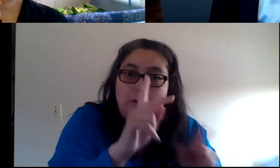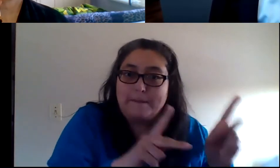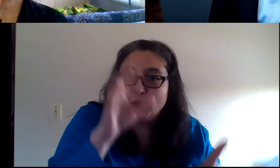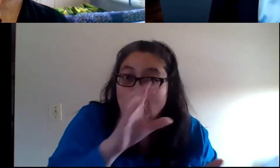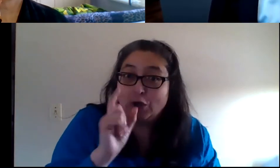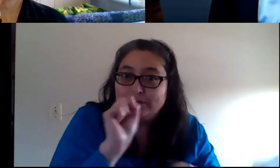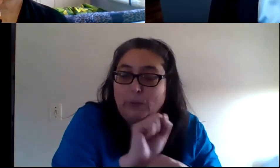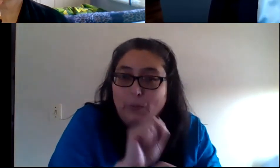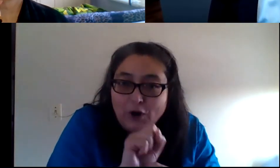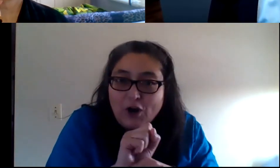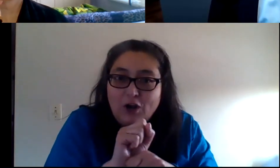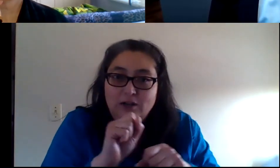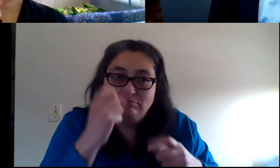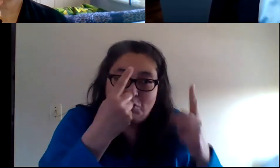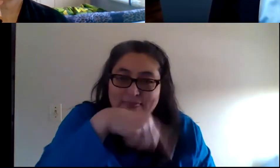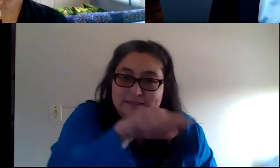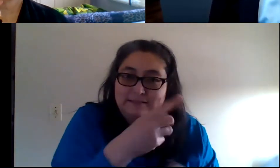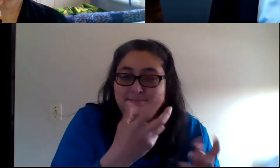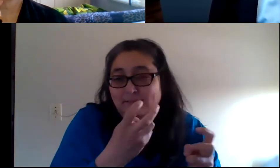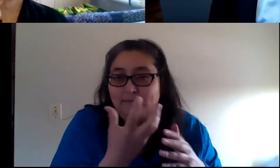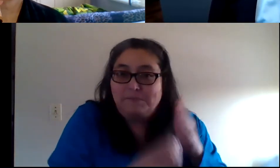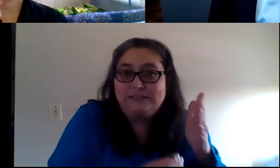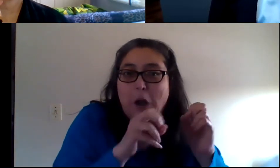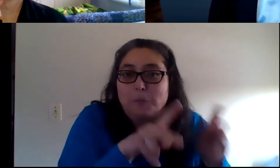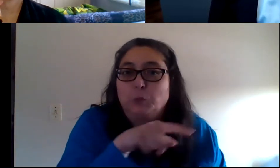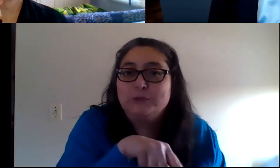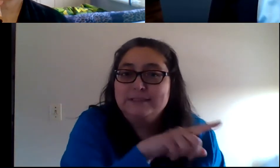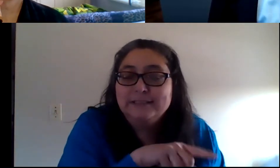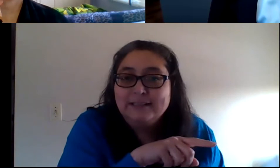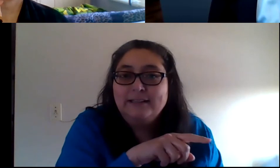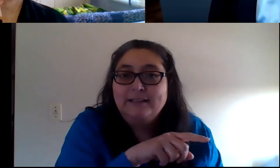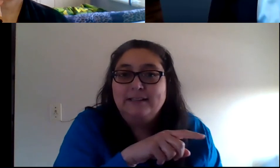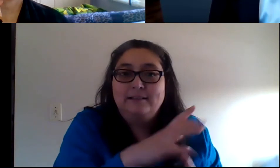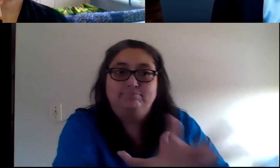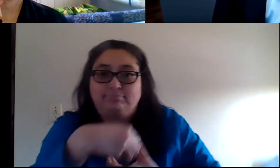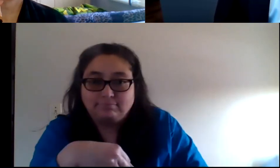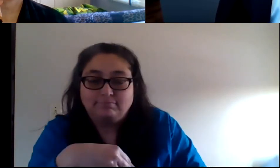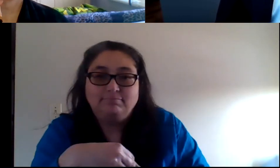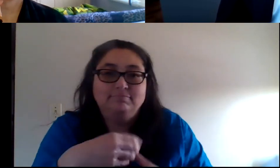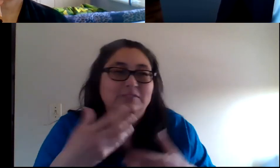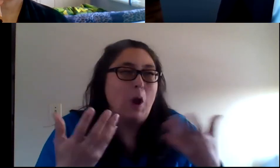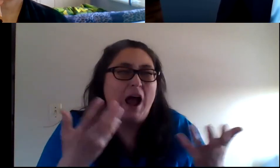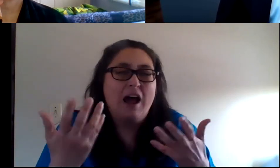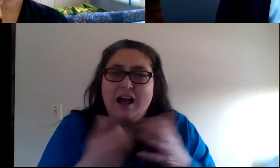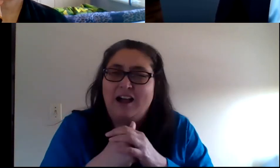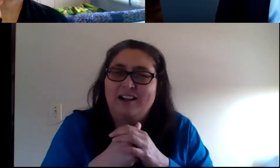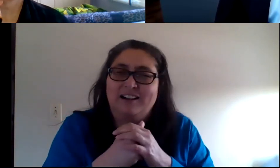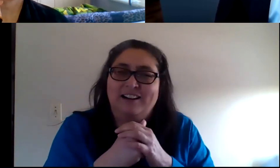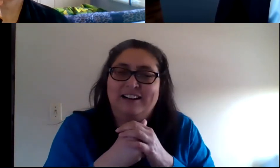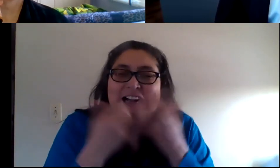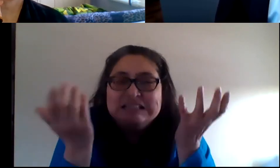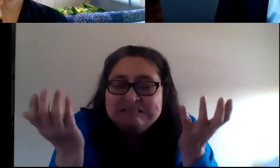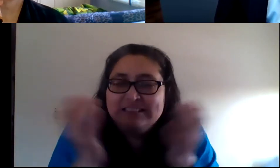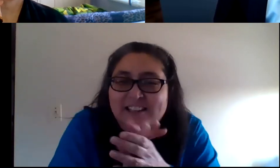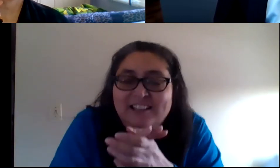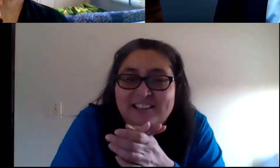survey for them to be able to discuss these things in a safe place, and maybe bring some of their concerns they have with us as well. So,